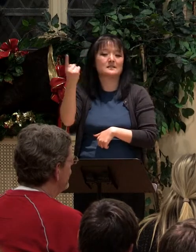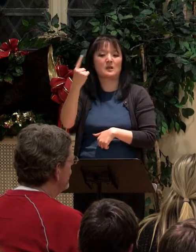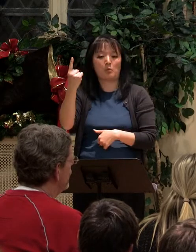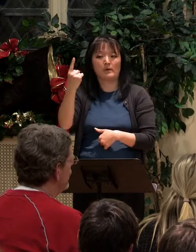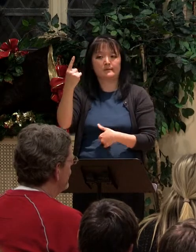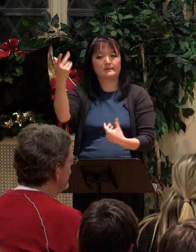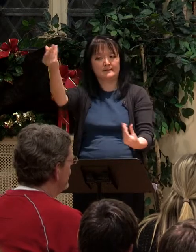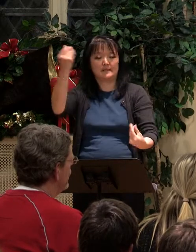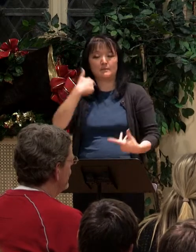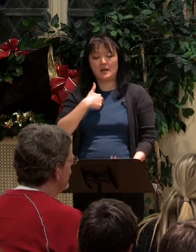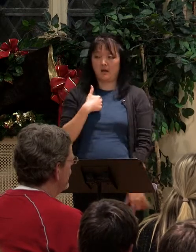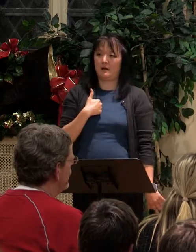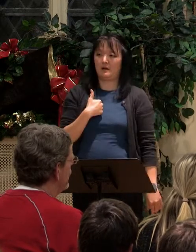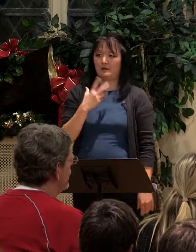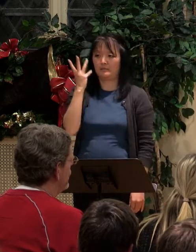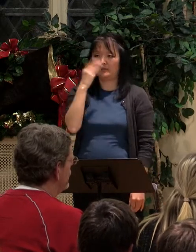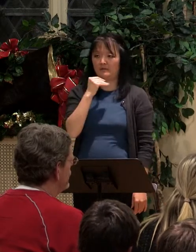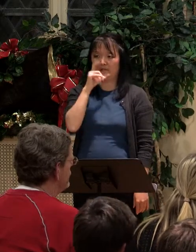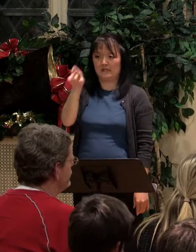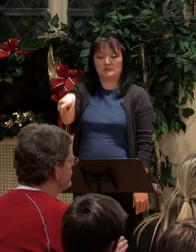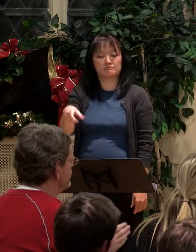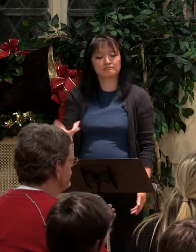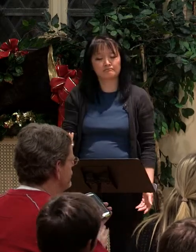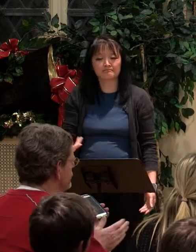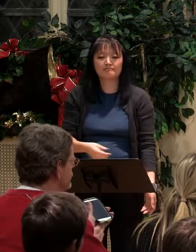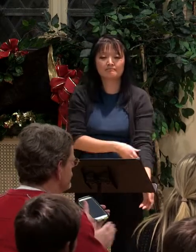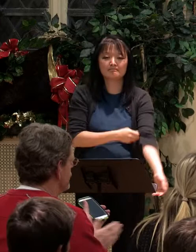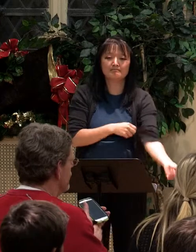am beautiful. Thank you.